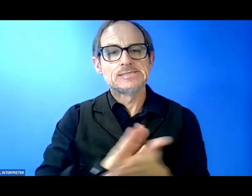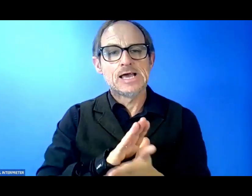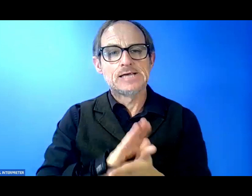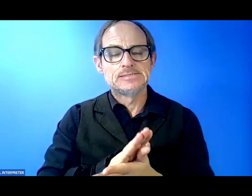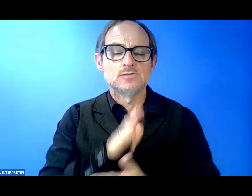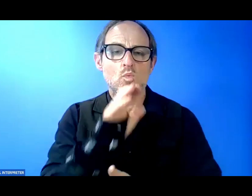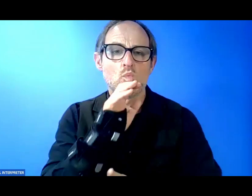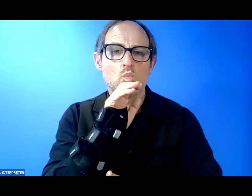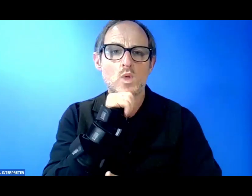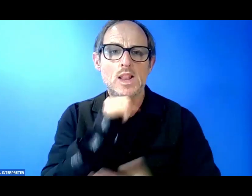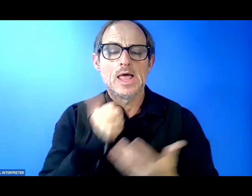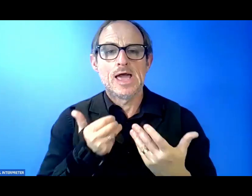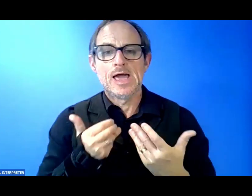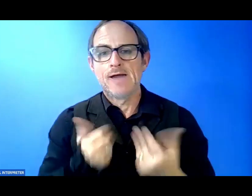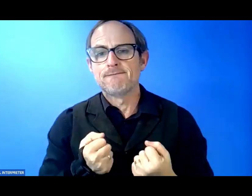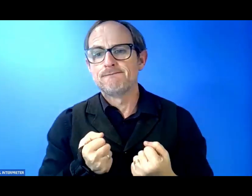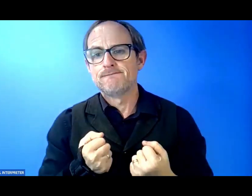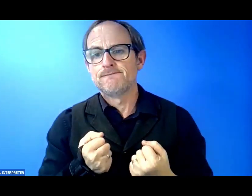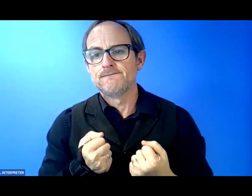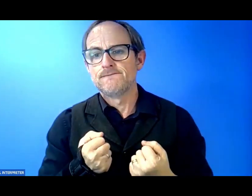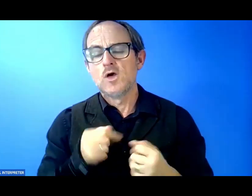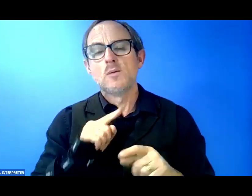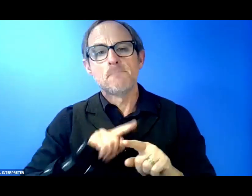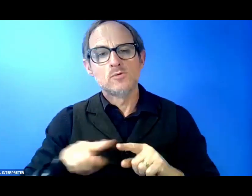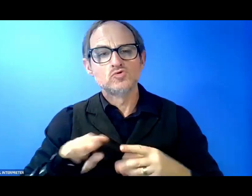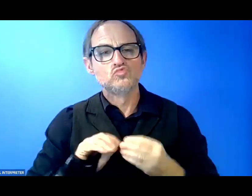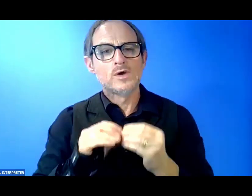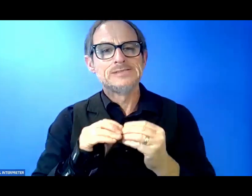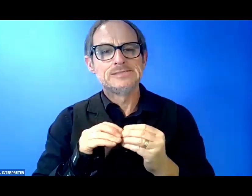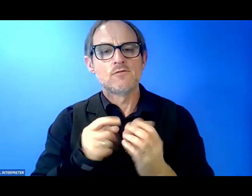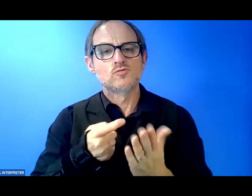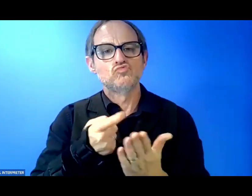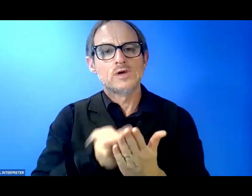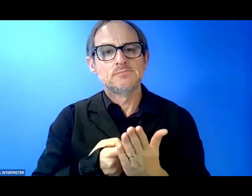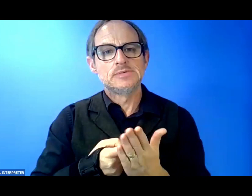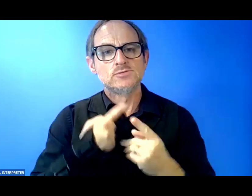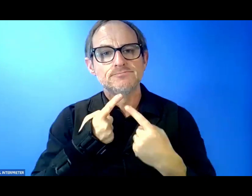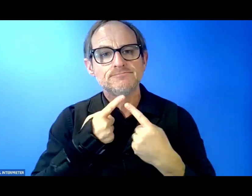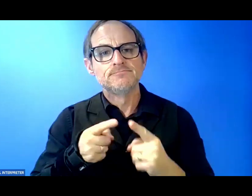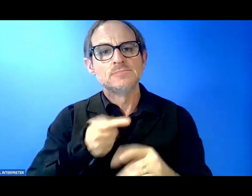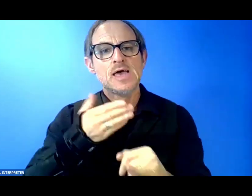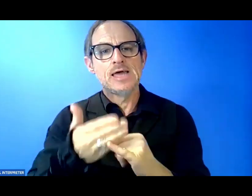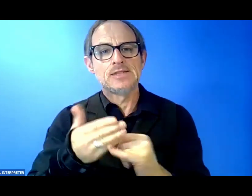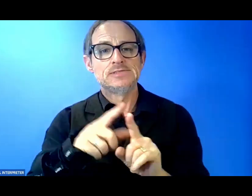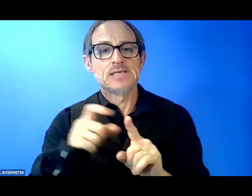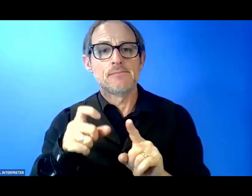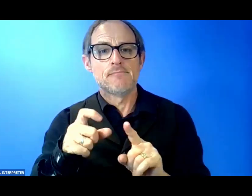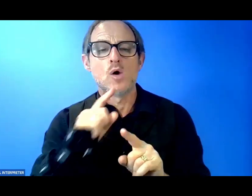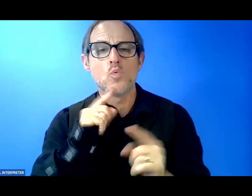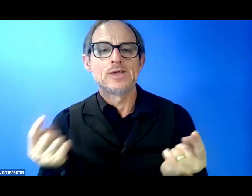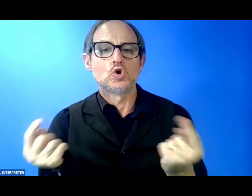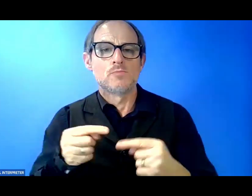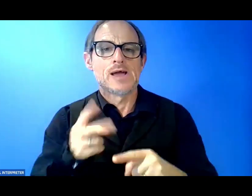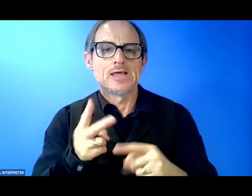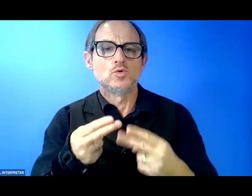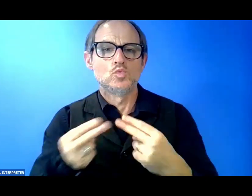have the most creative recipe announced at the end of December. So yeah, we will come back with more